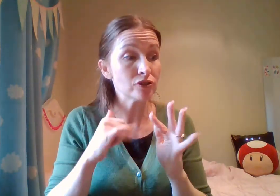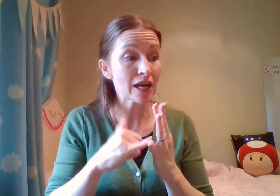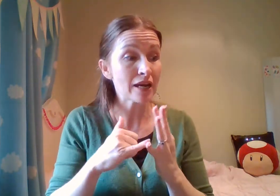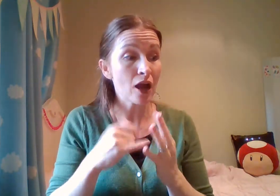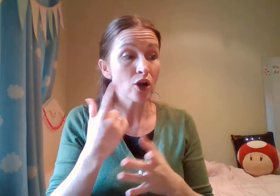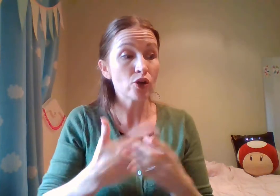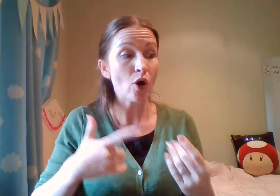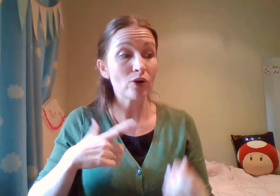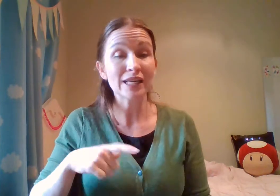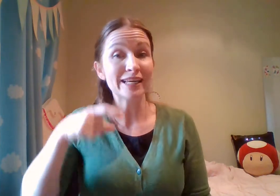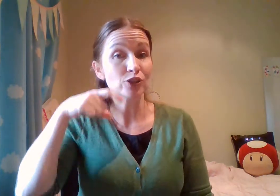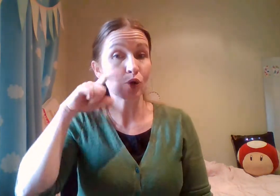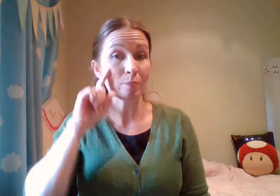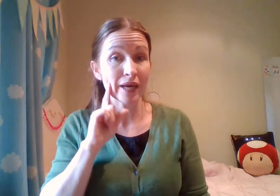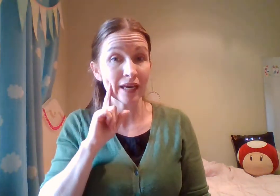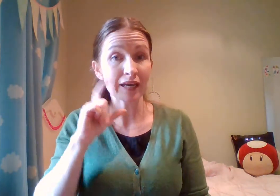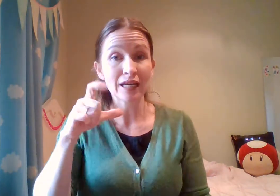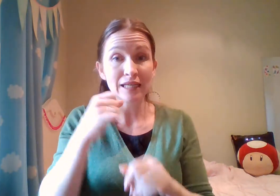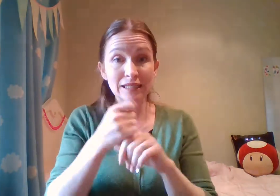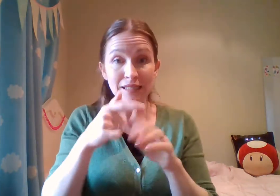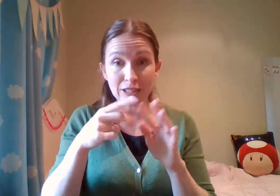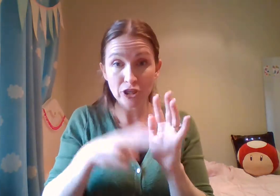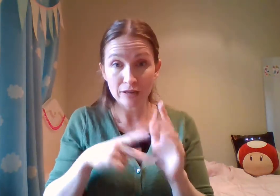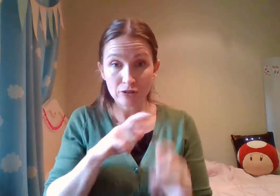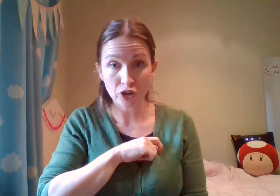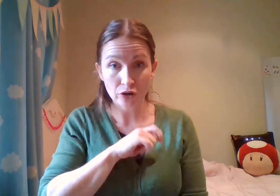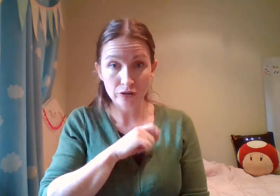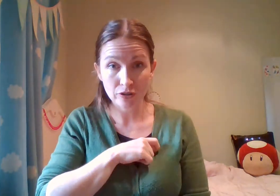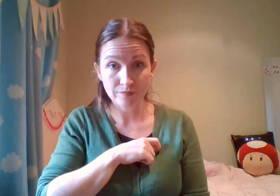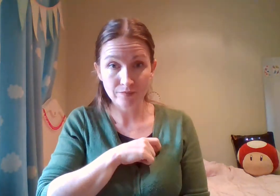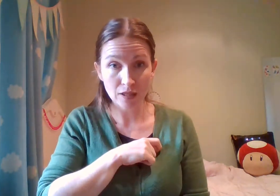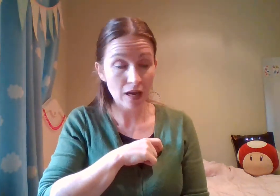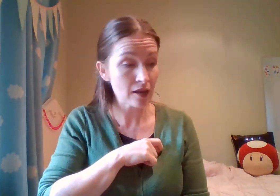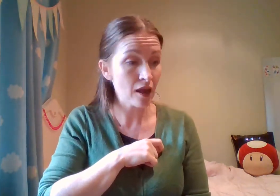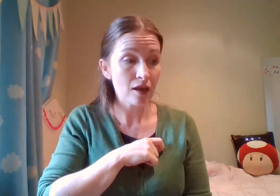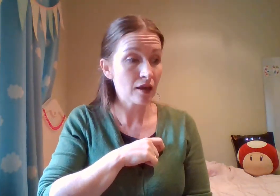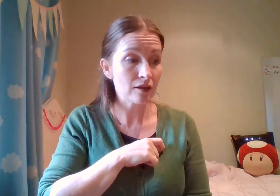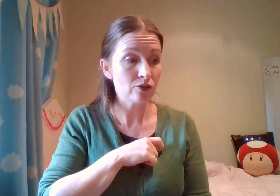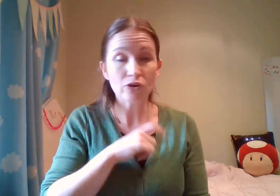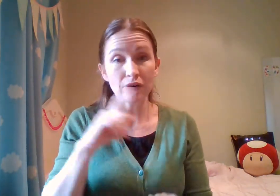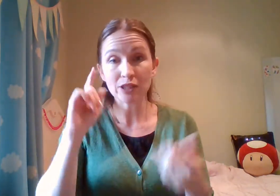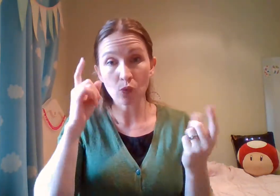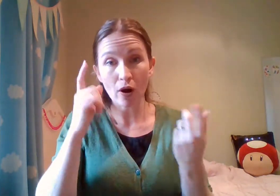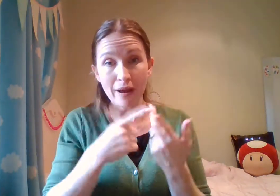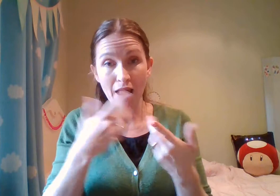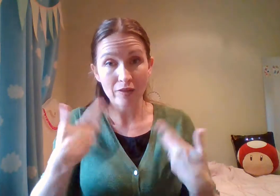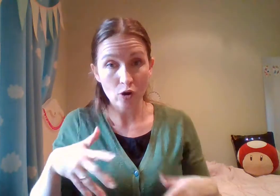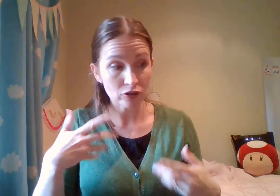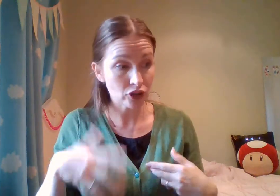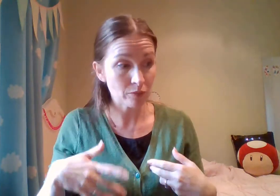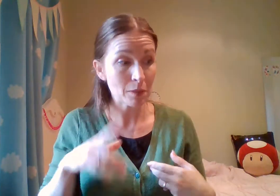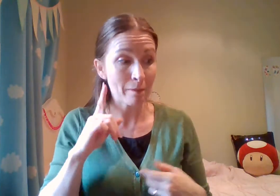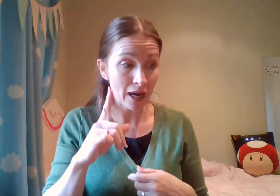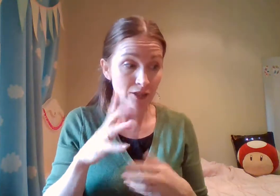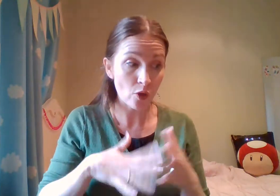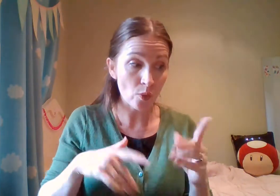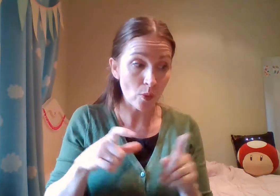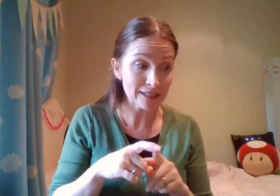Tuesday, you only need your pink CGen shirt, okay? You don't need to worry about other costumes. But on the